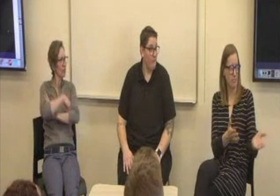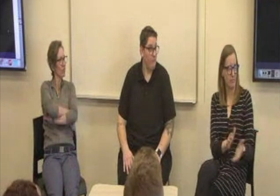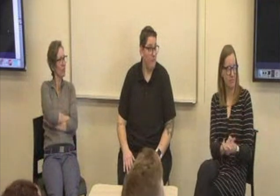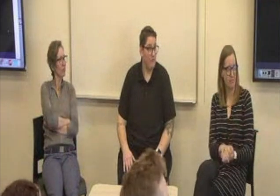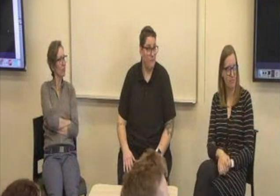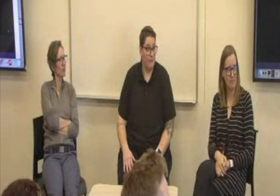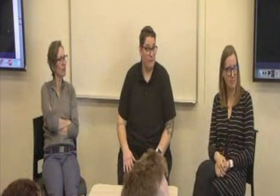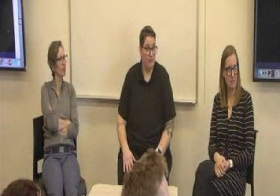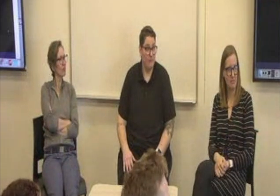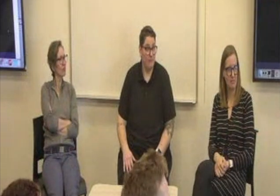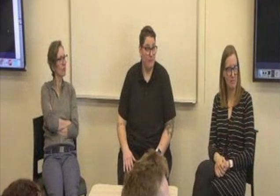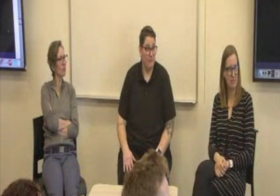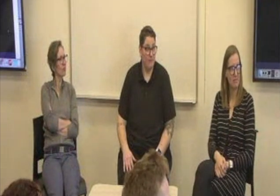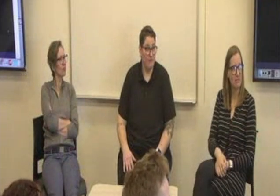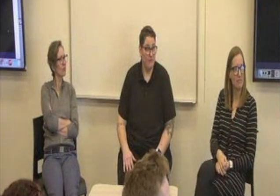Who knows?